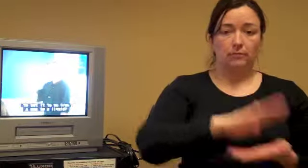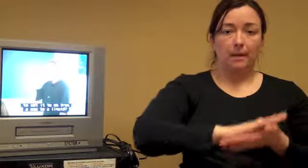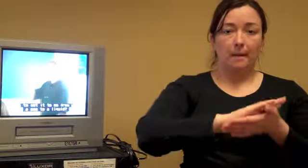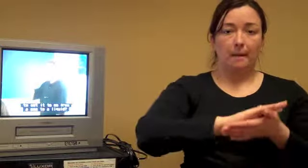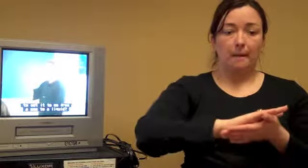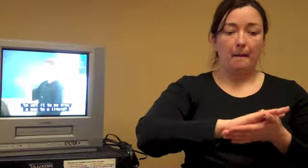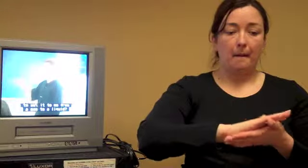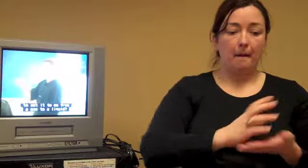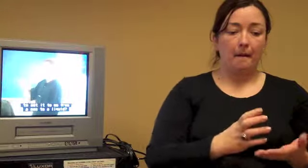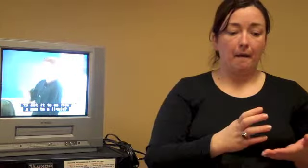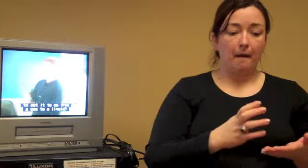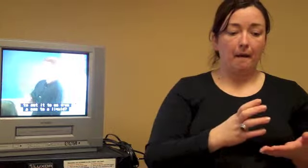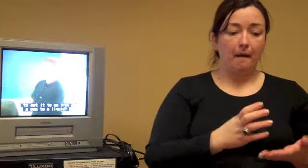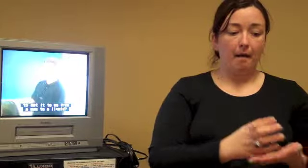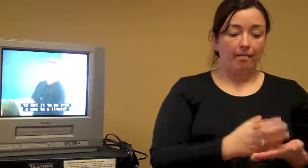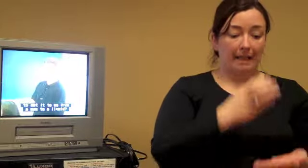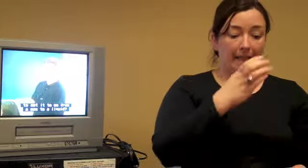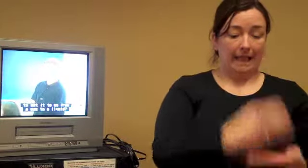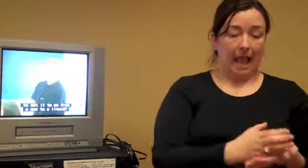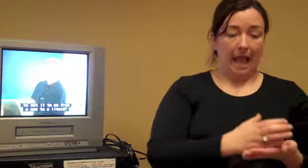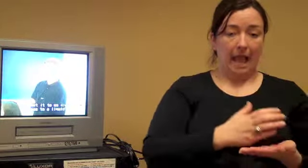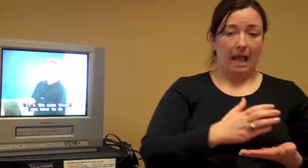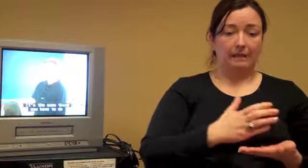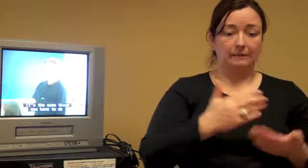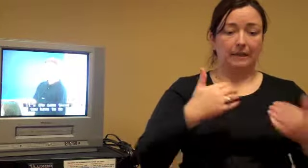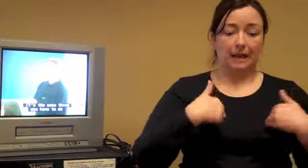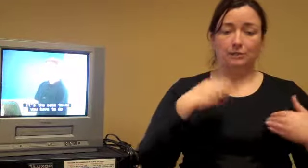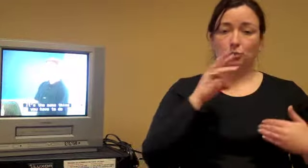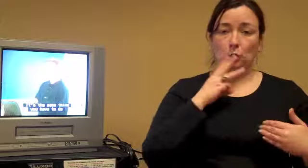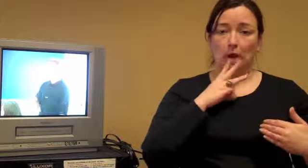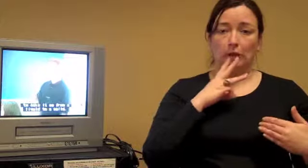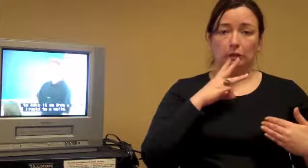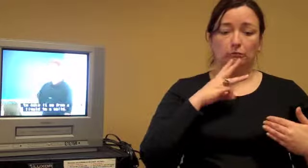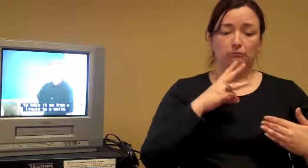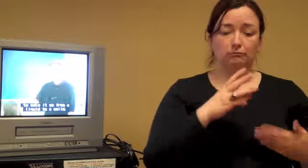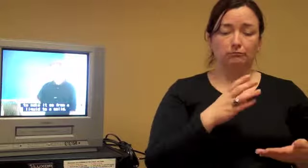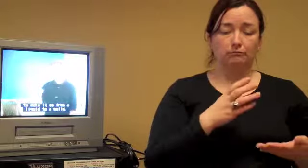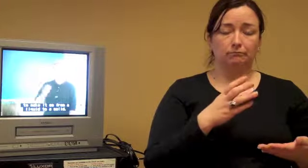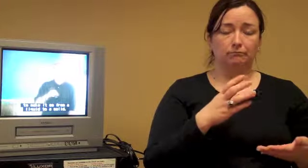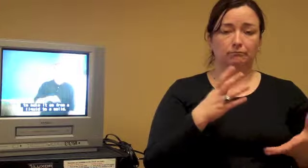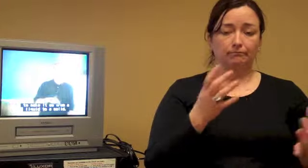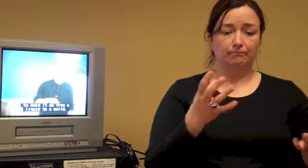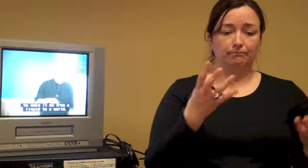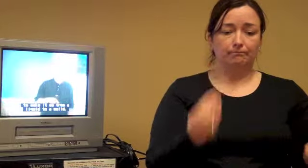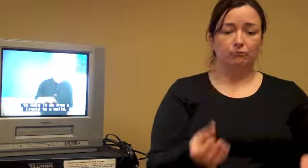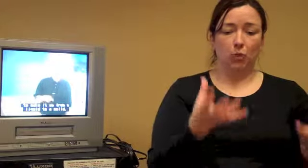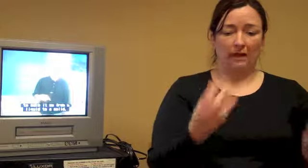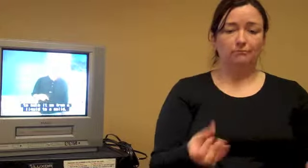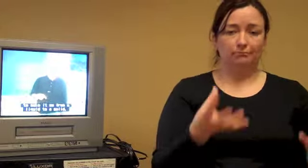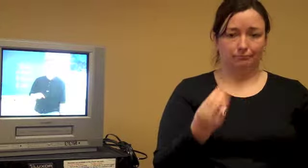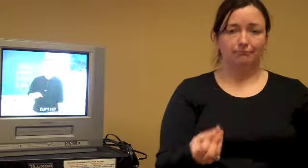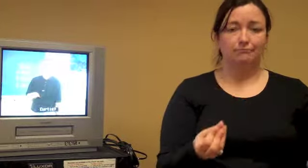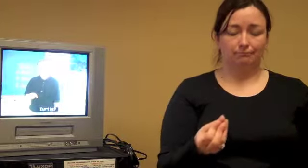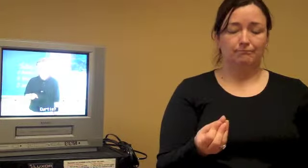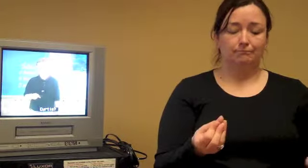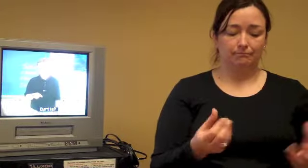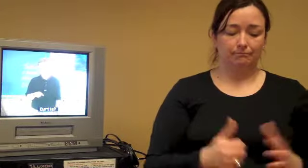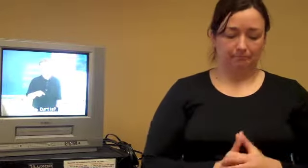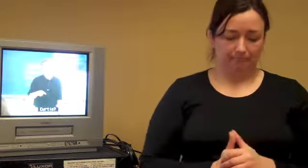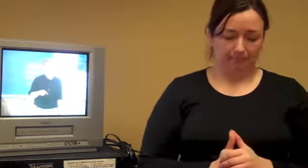You get to go from a gas to a liquid. It's the same thing you have to do to make it go from a liquid to a solid.